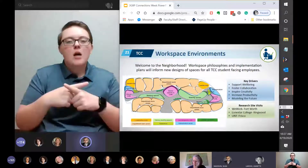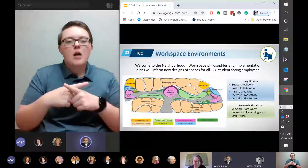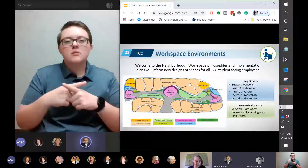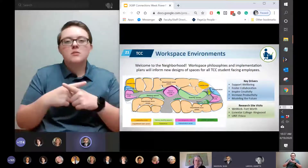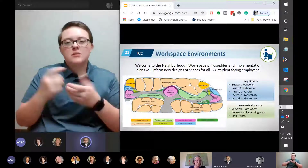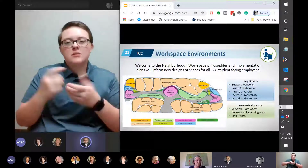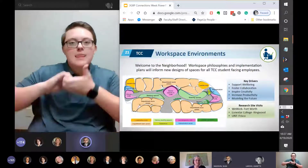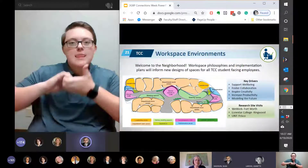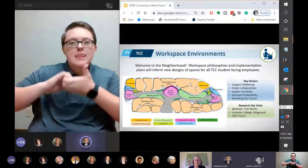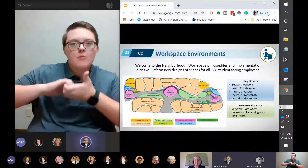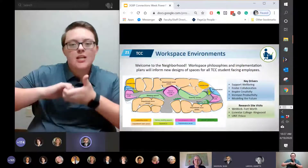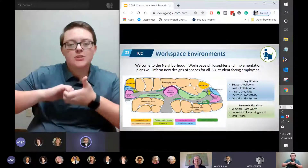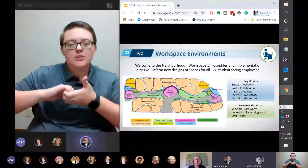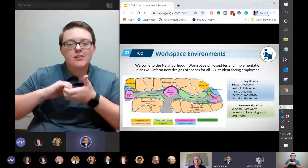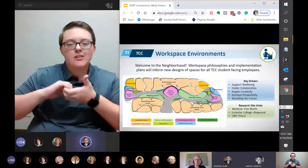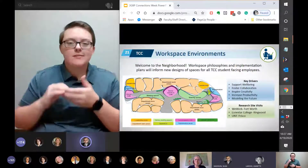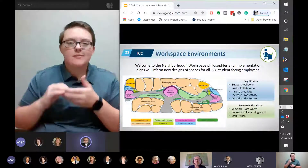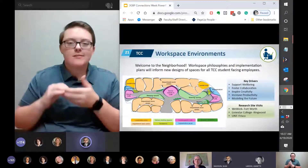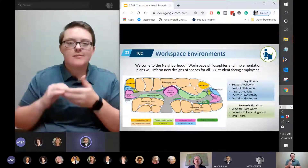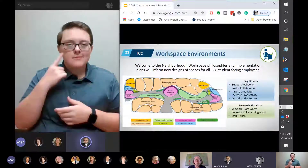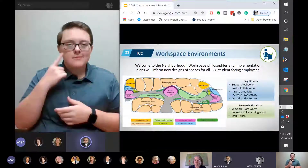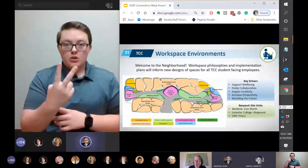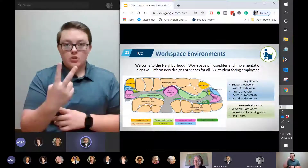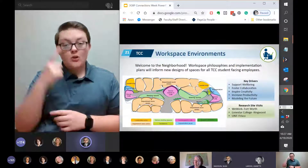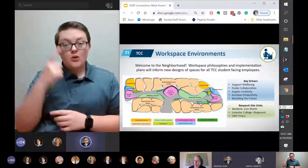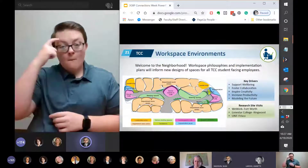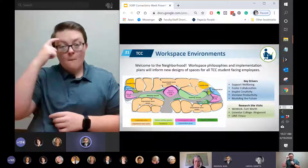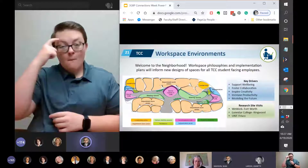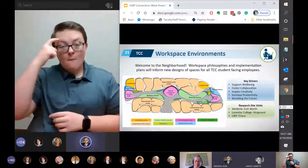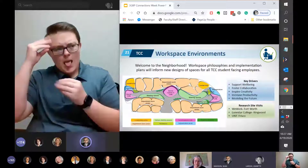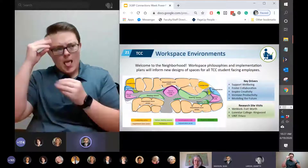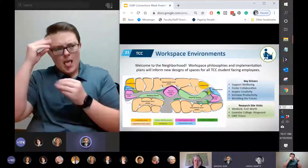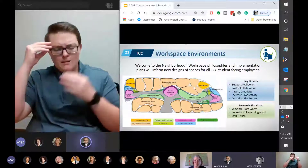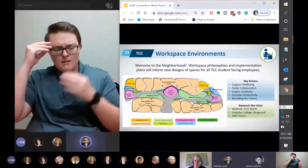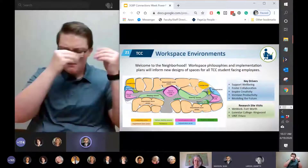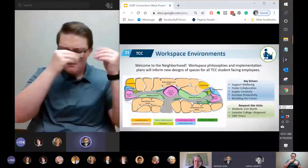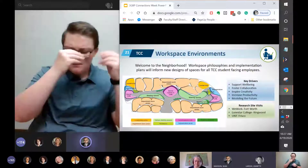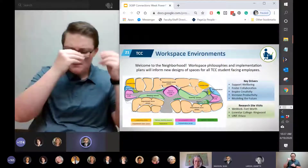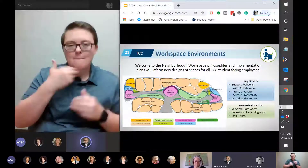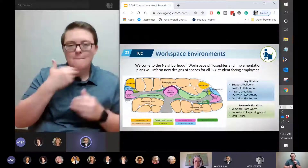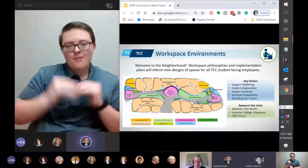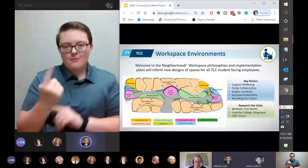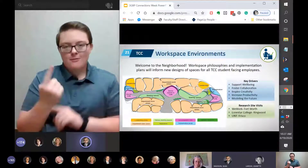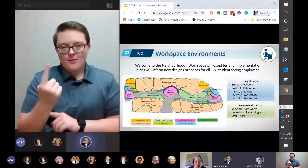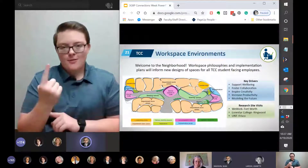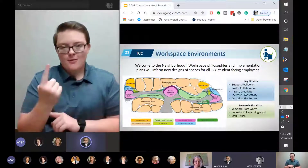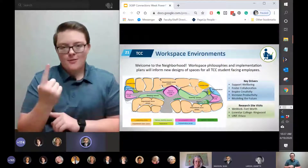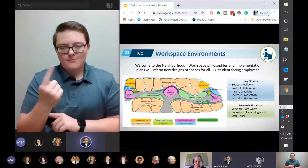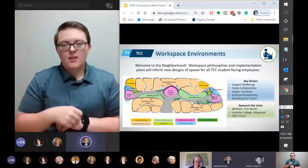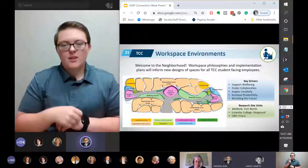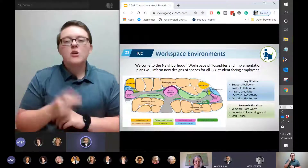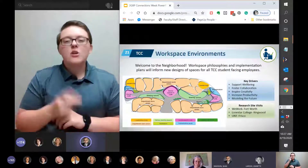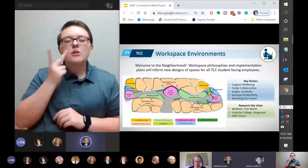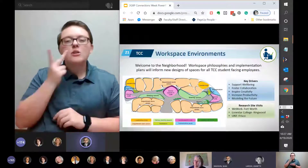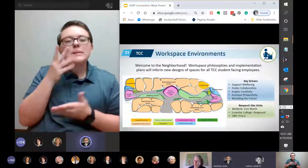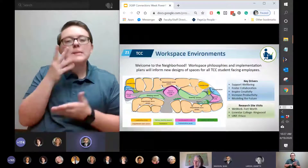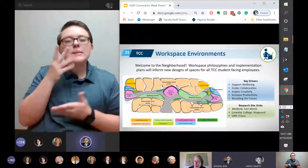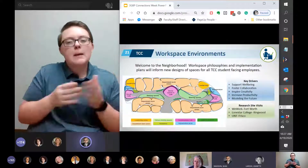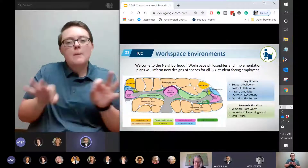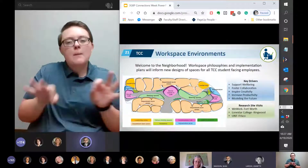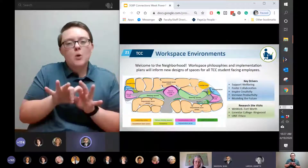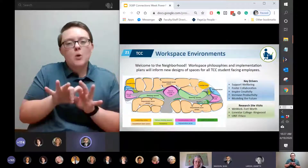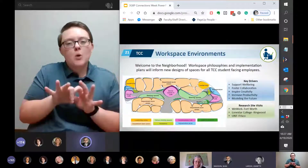are certainly better than 1, and etc. So you see some of the key drivers there, floor